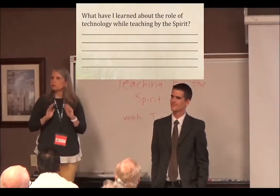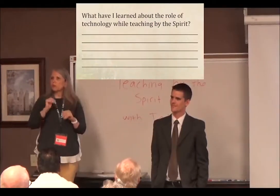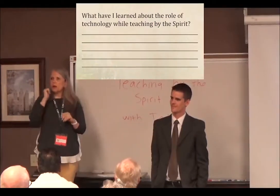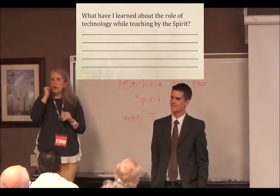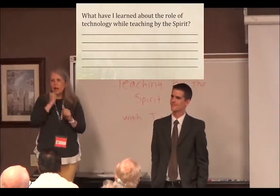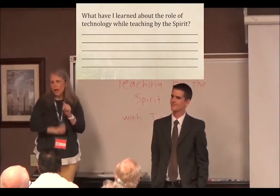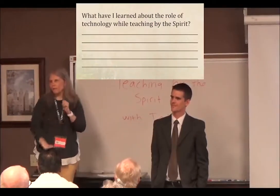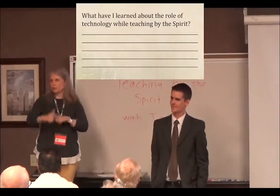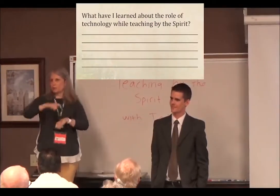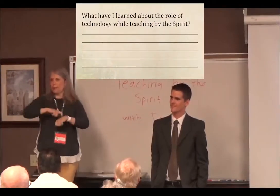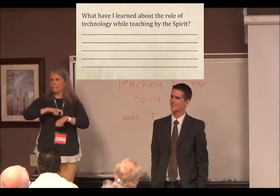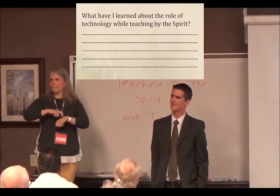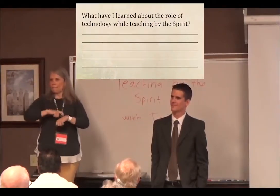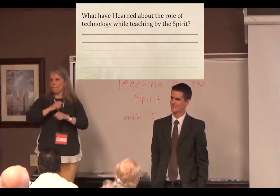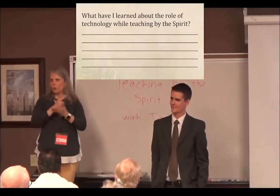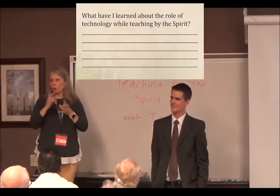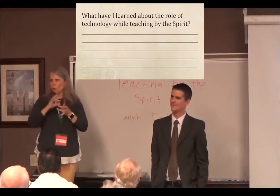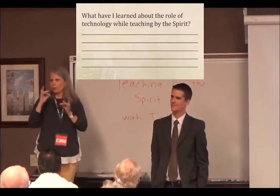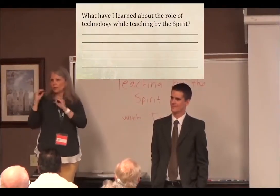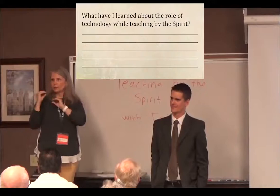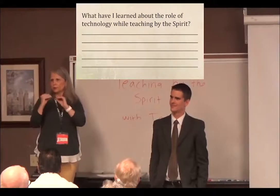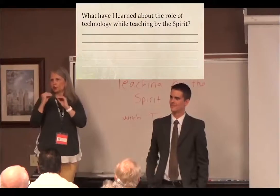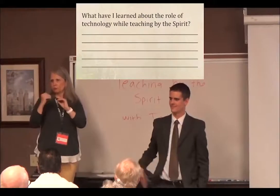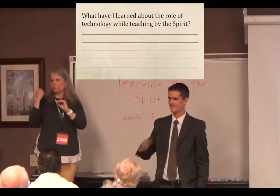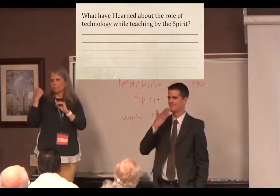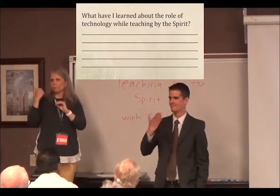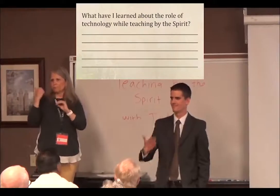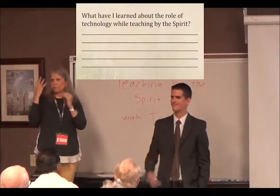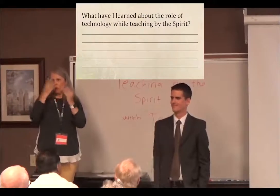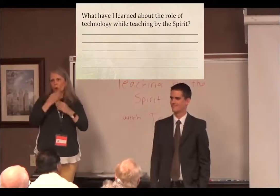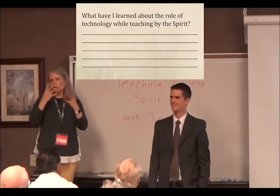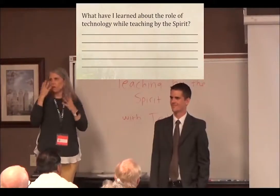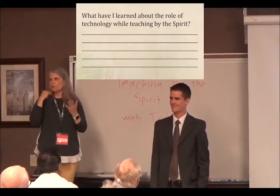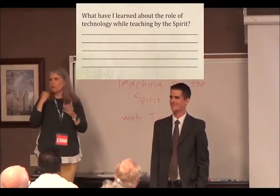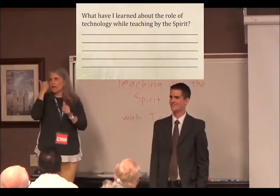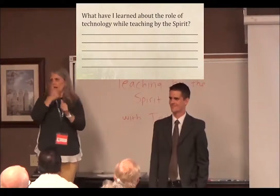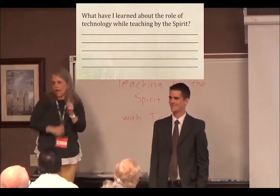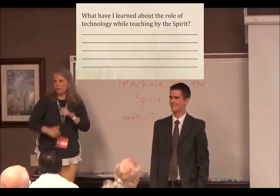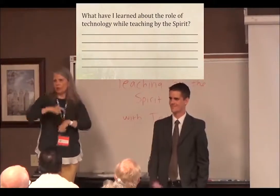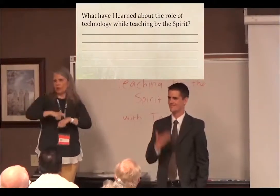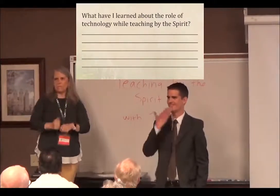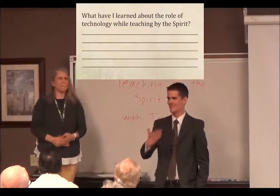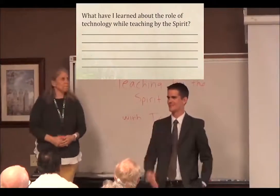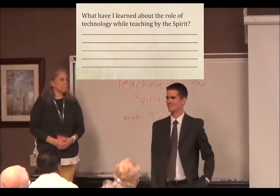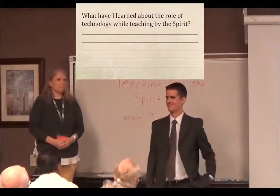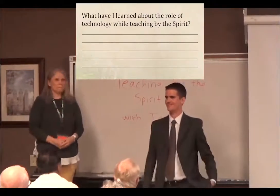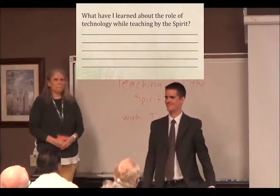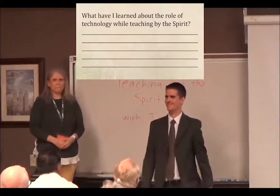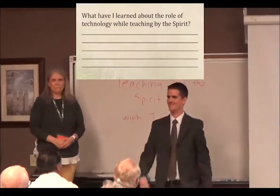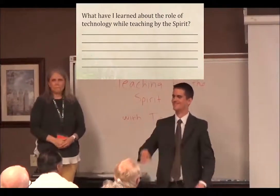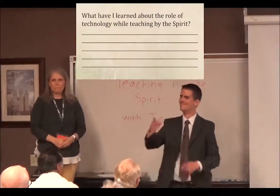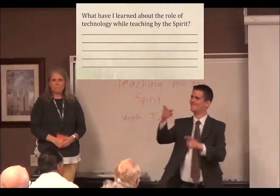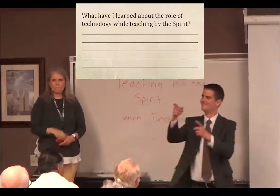love. And every time, you've got to use the Spirit to teach, and you will have a wonderful